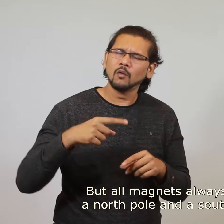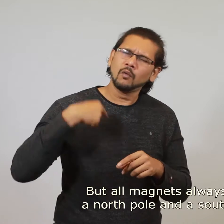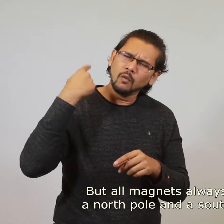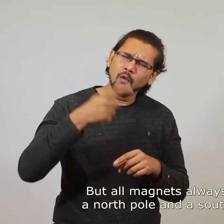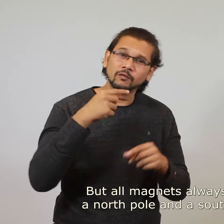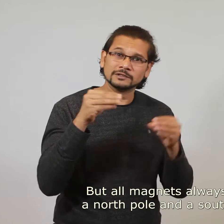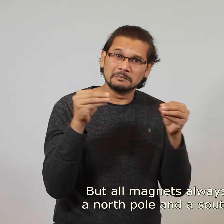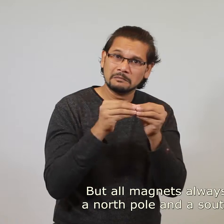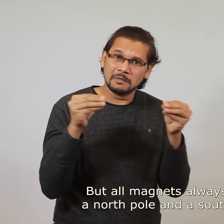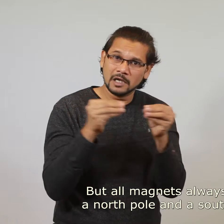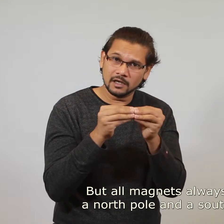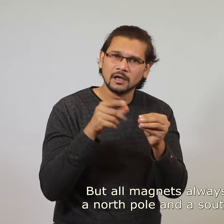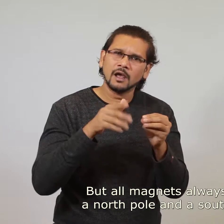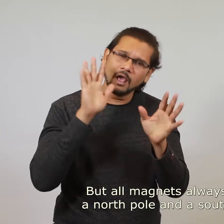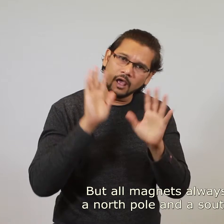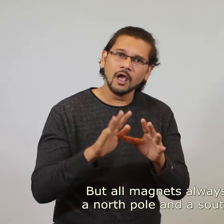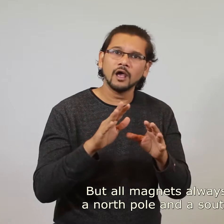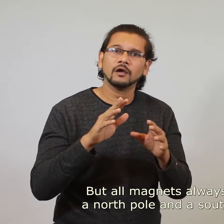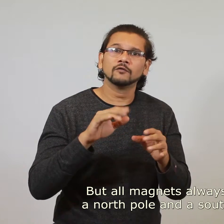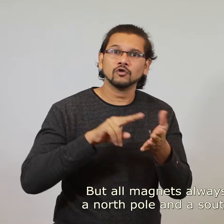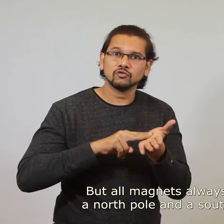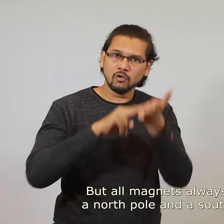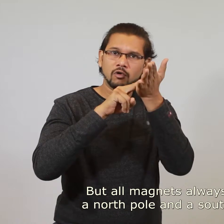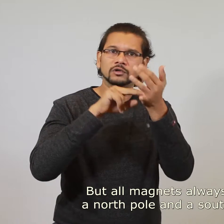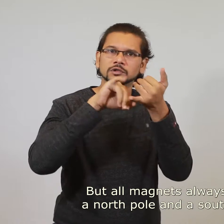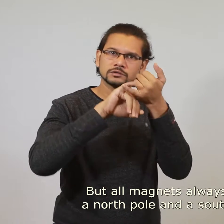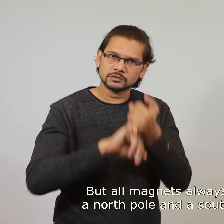But all magnets have a North Pole and a South Pole.